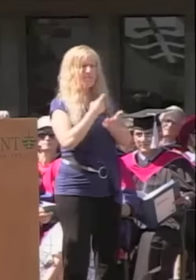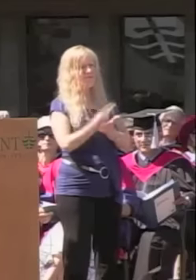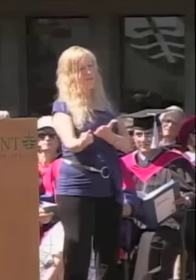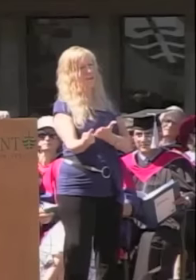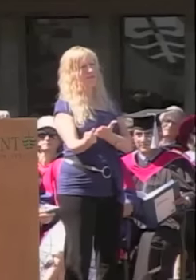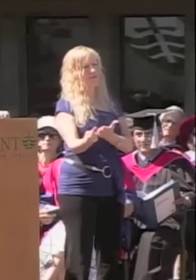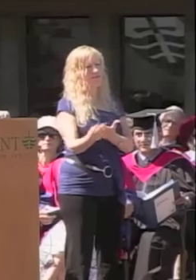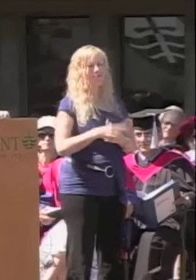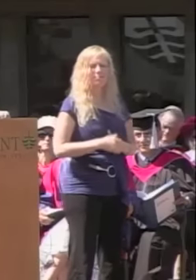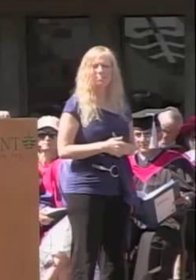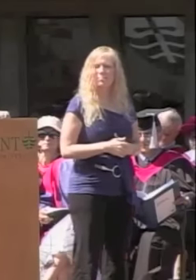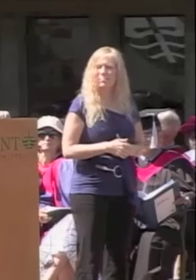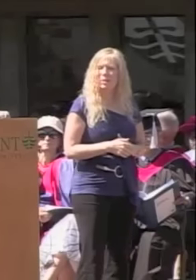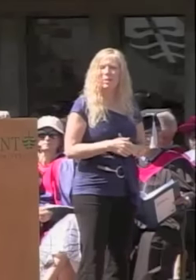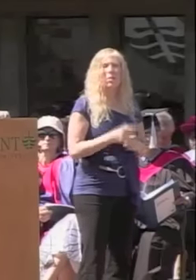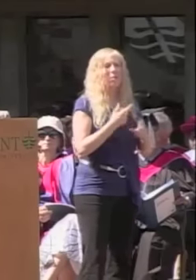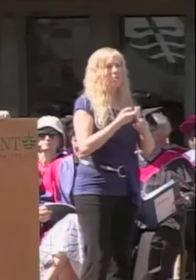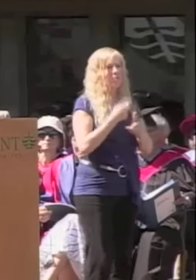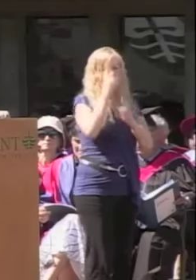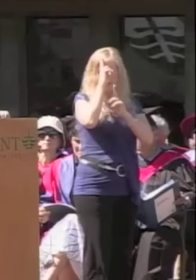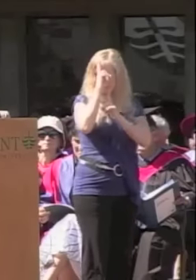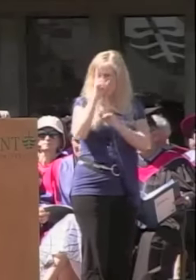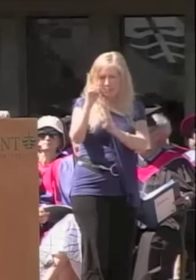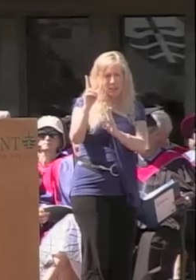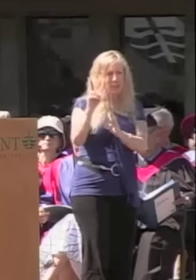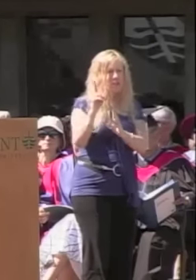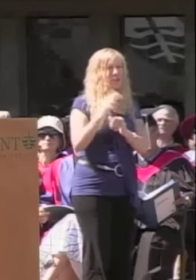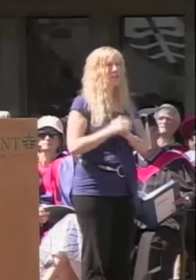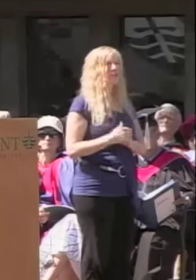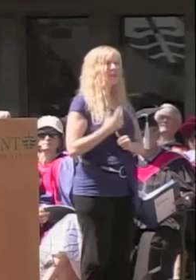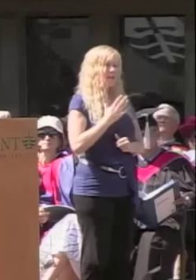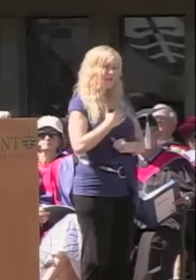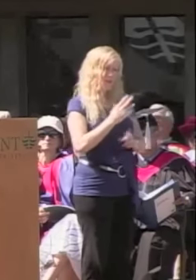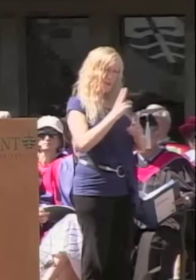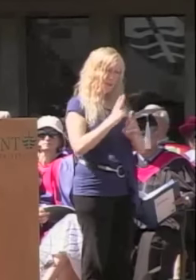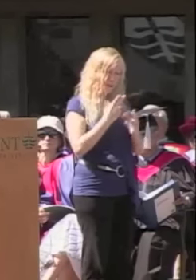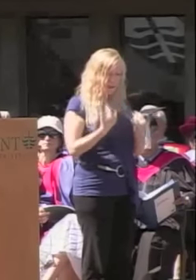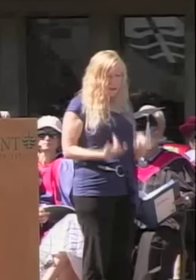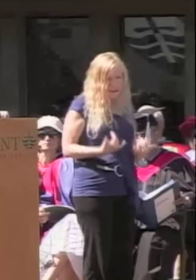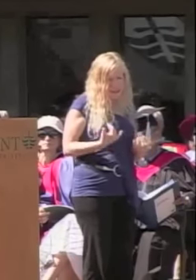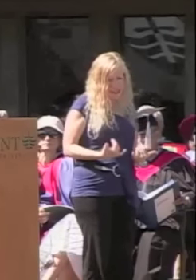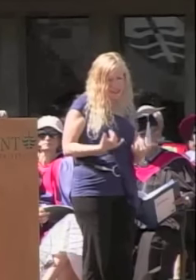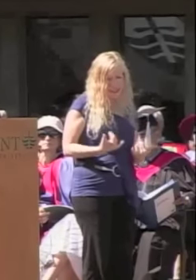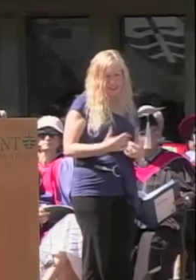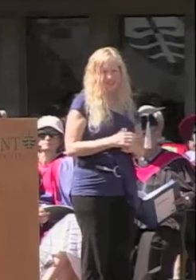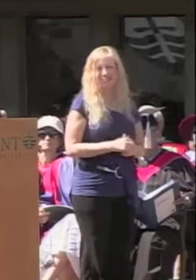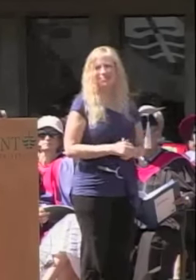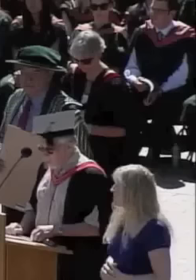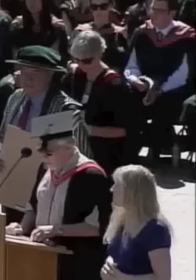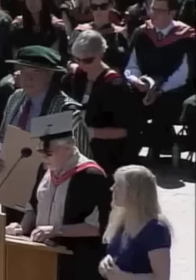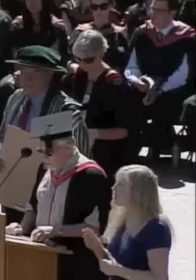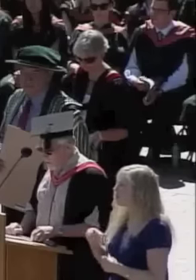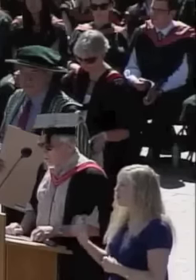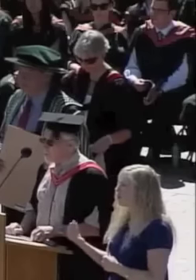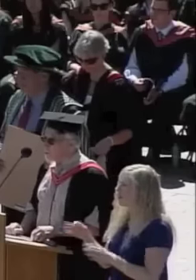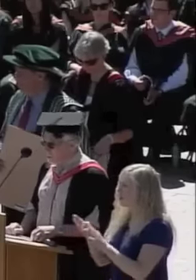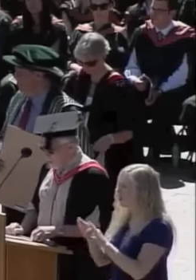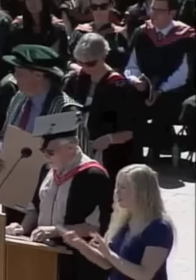Mr. Chancellor, on behalf of the Senate of Trent University, I have the honor to present to you for the degree of Doctor of